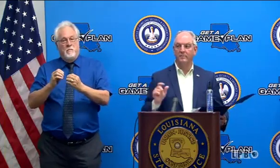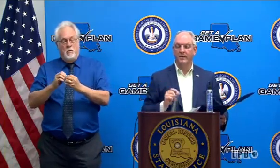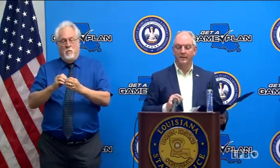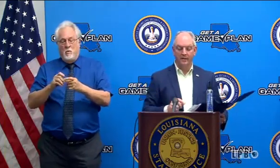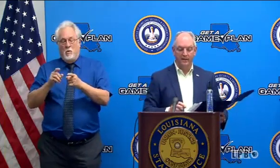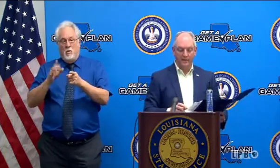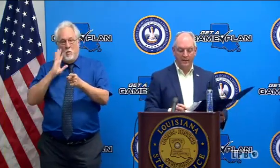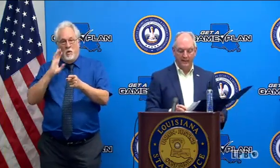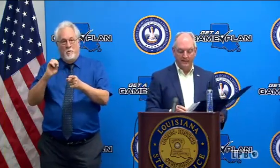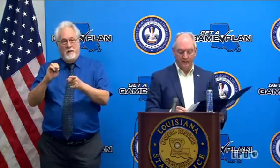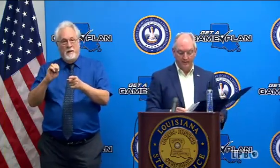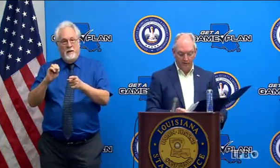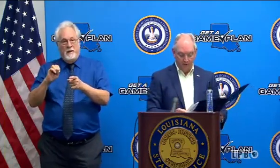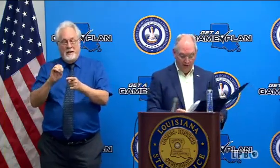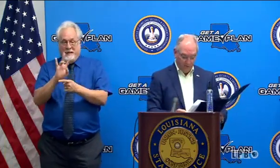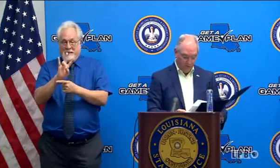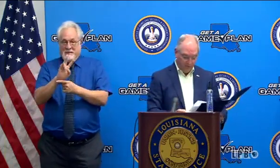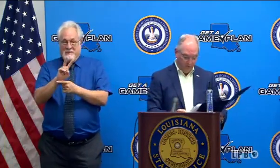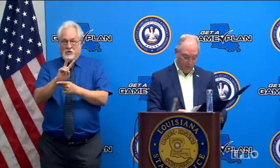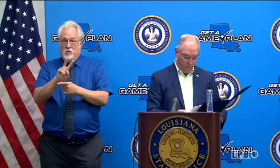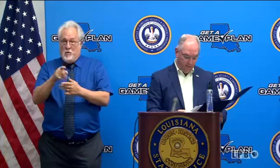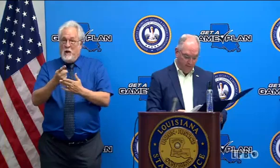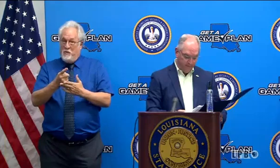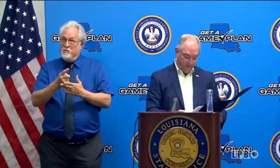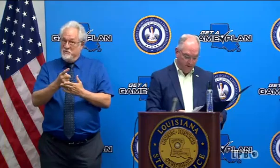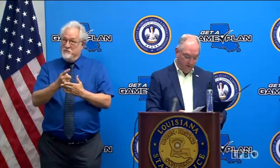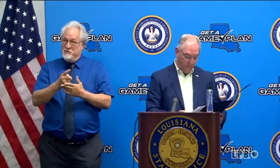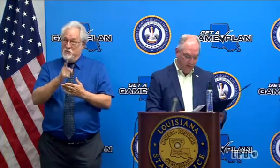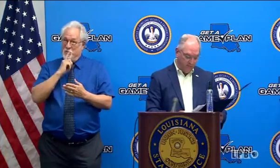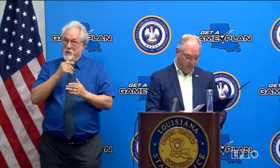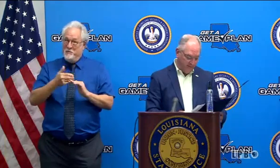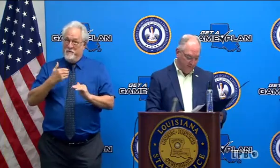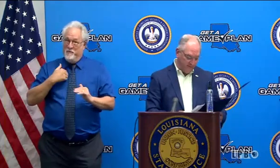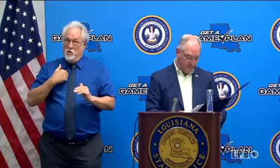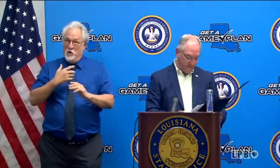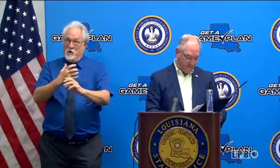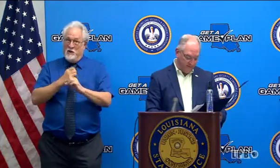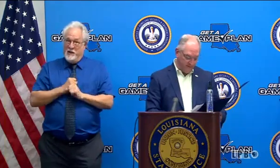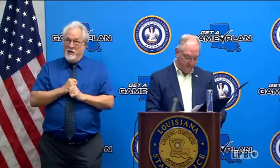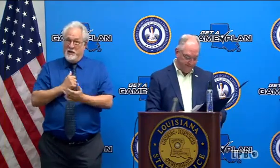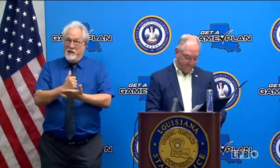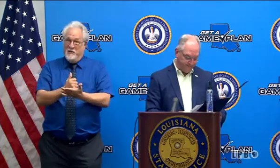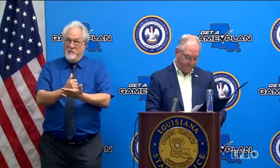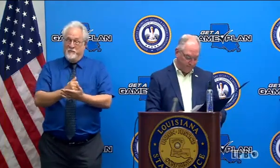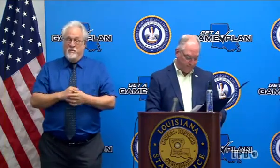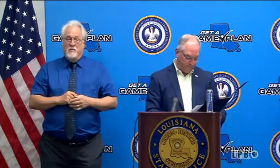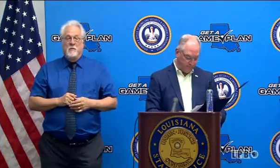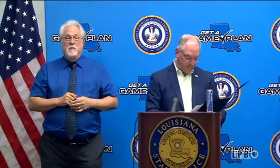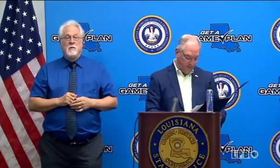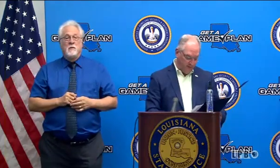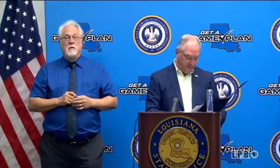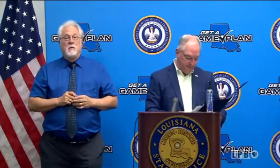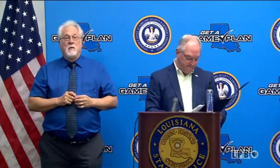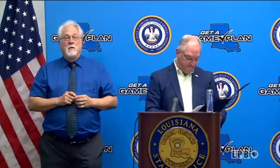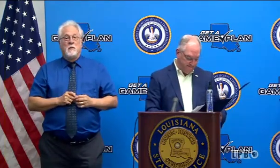it's going to be that 72 hours before you may receive some assistance.